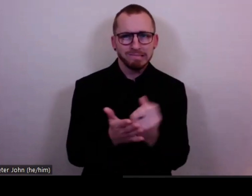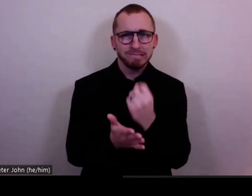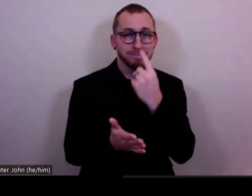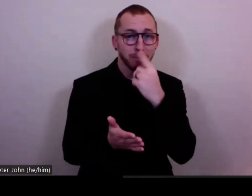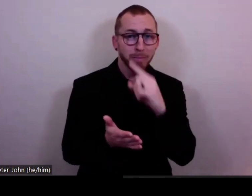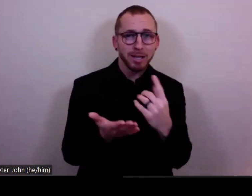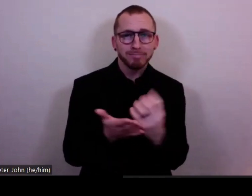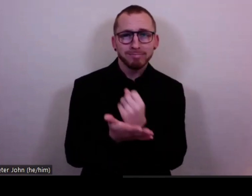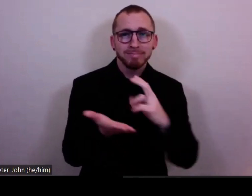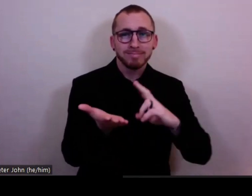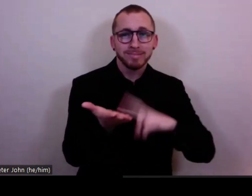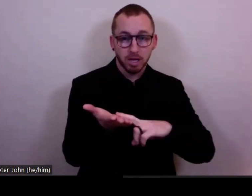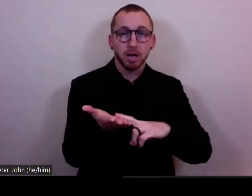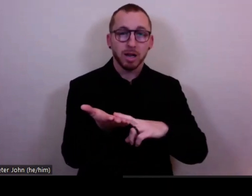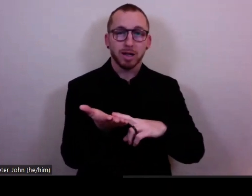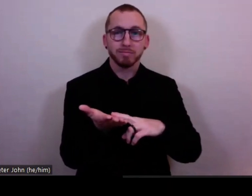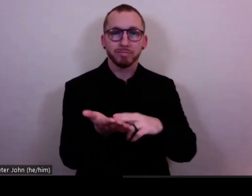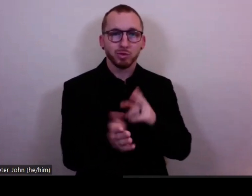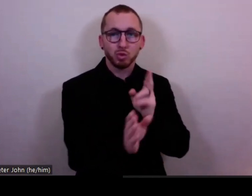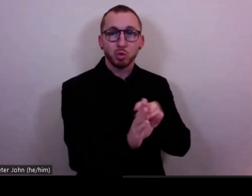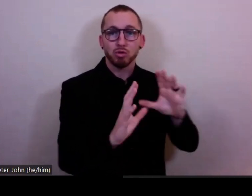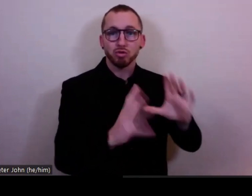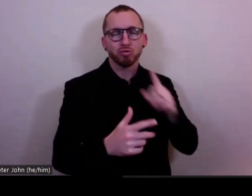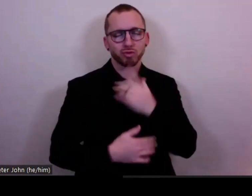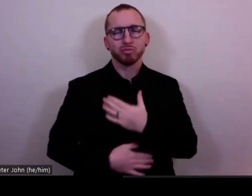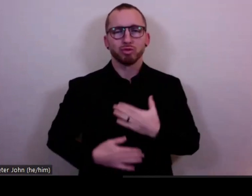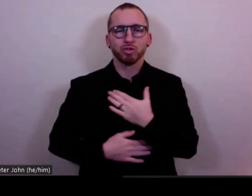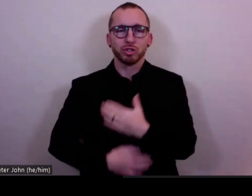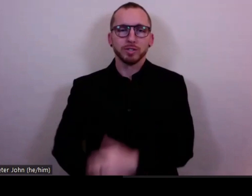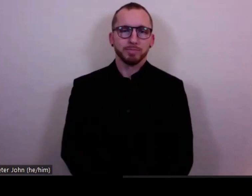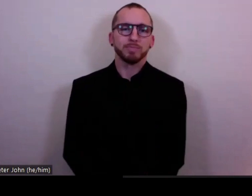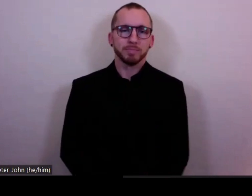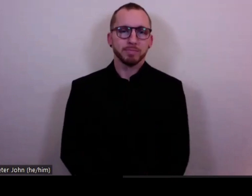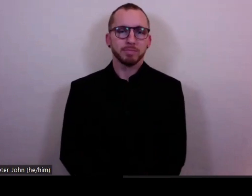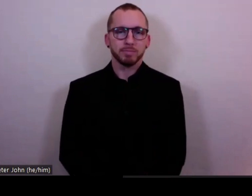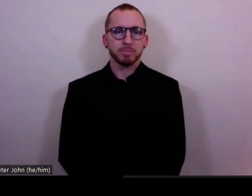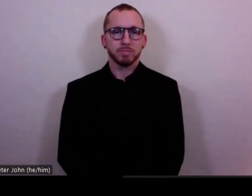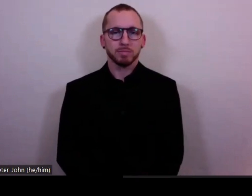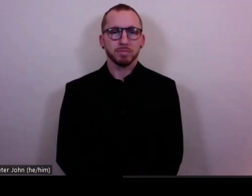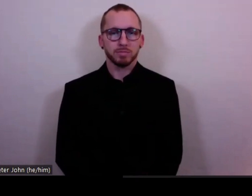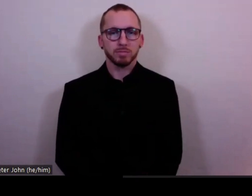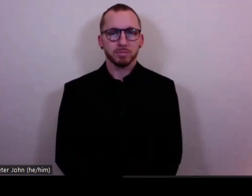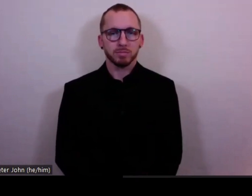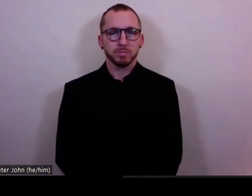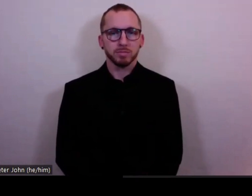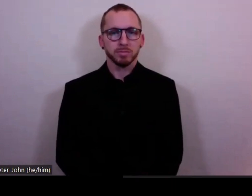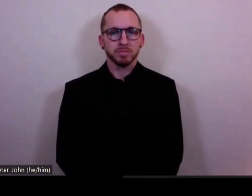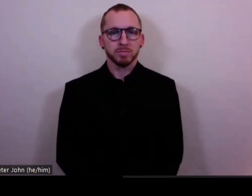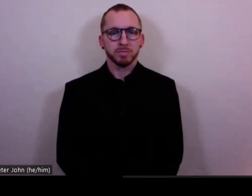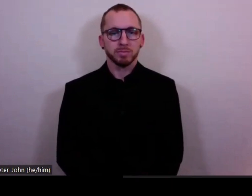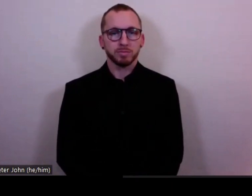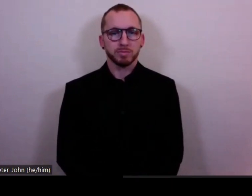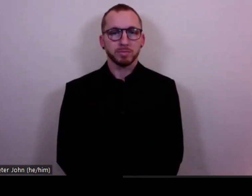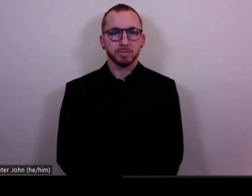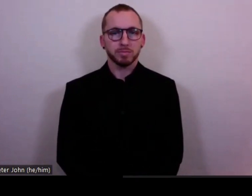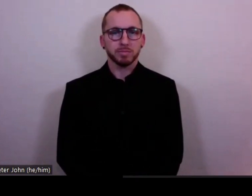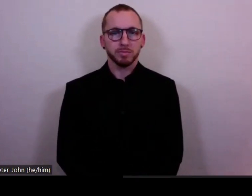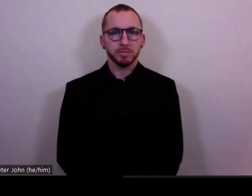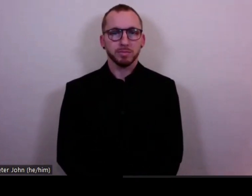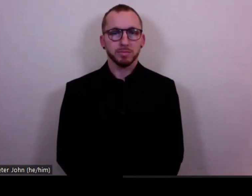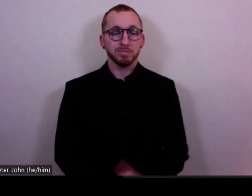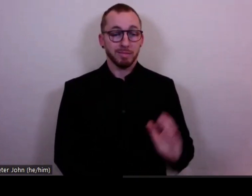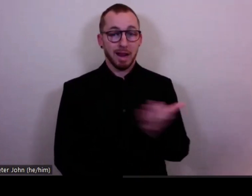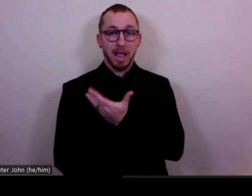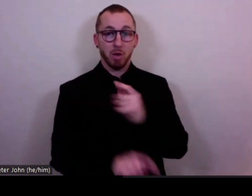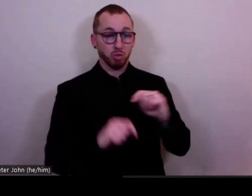for one of those groups, we'd really appreciate it. And I do just want to thank the team ahead of time for facilitating